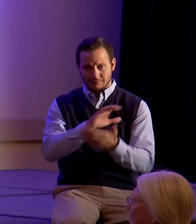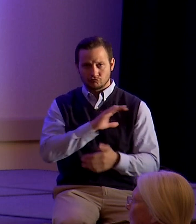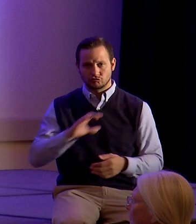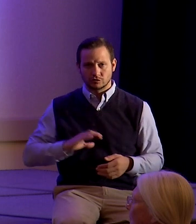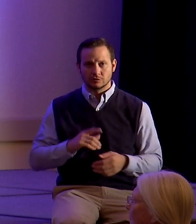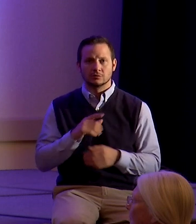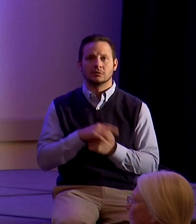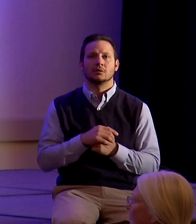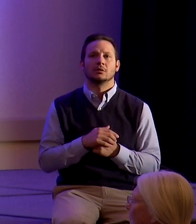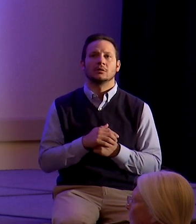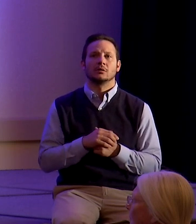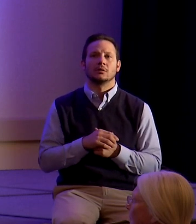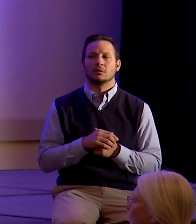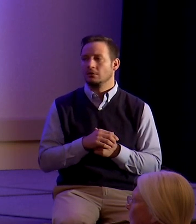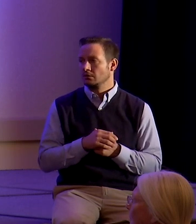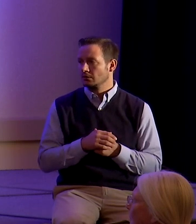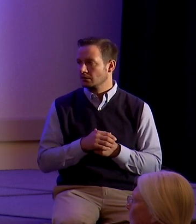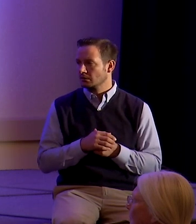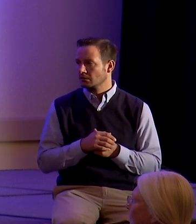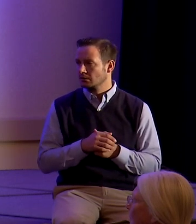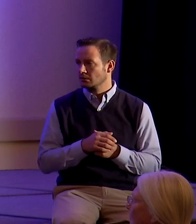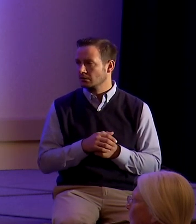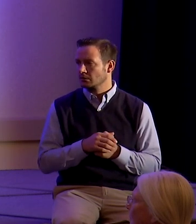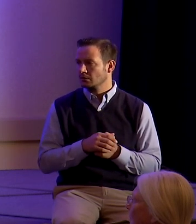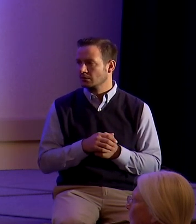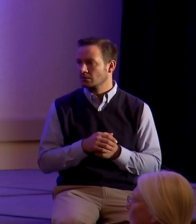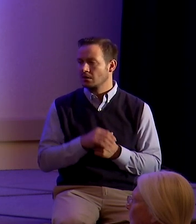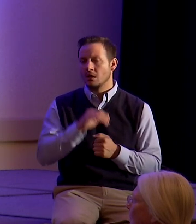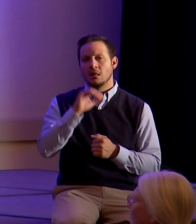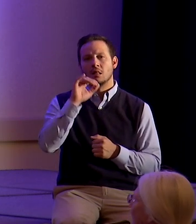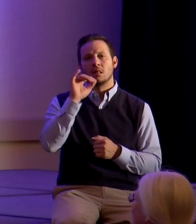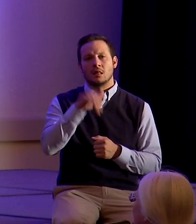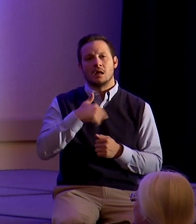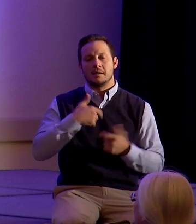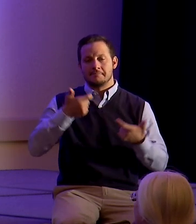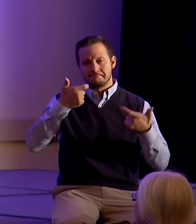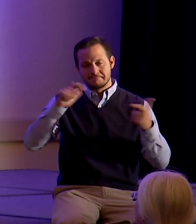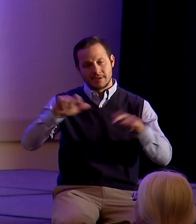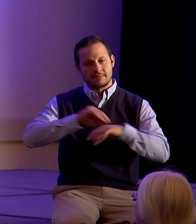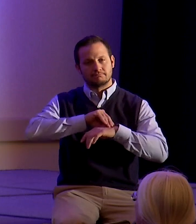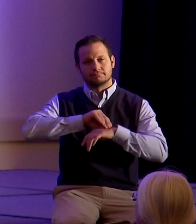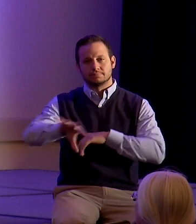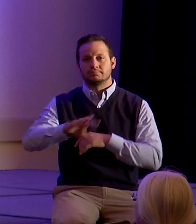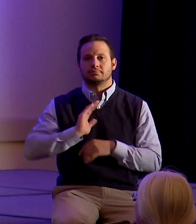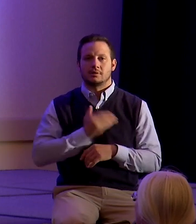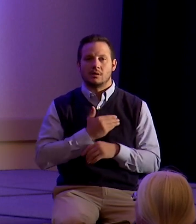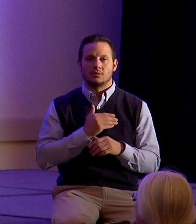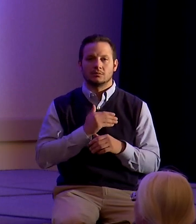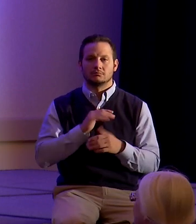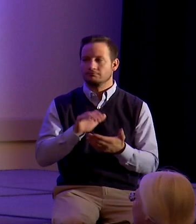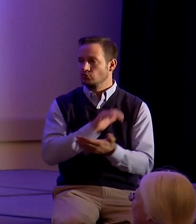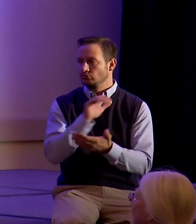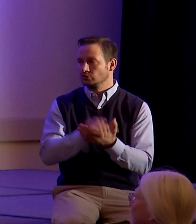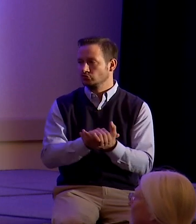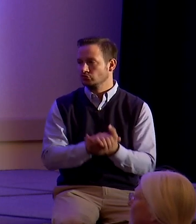inerrant word Christian. And that ended up having some pretty major ramifications on our marriage.